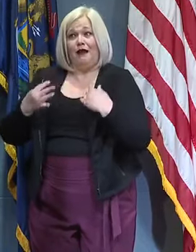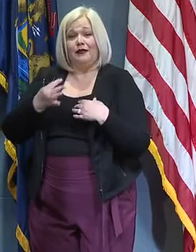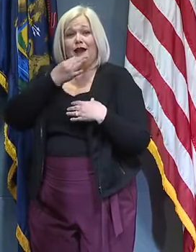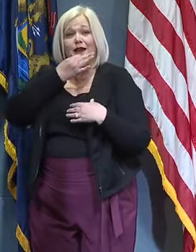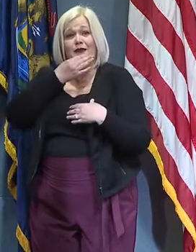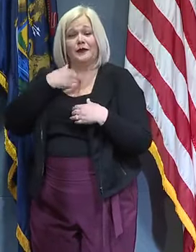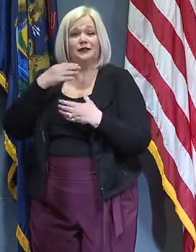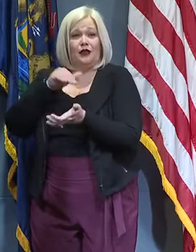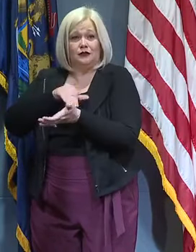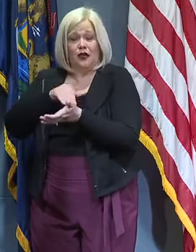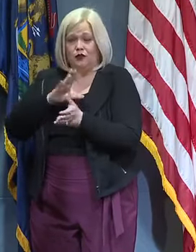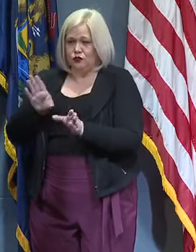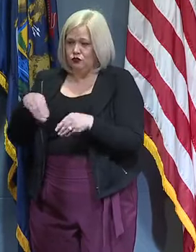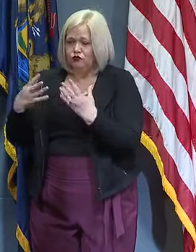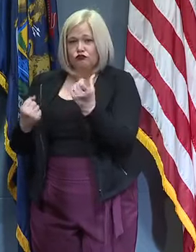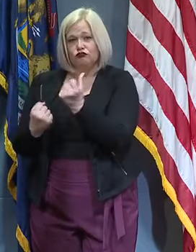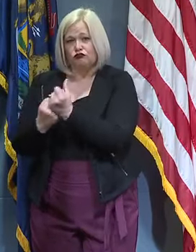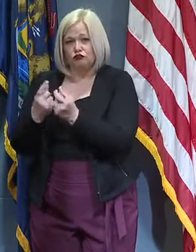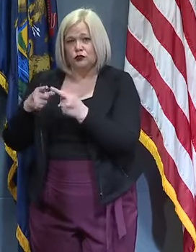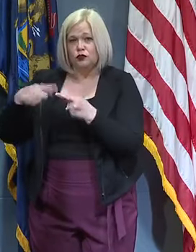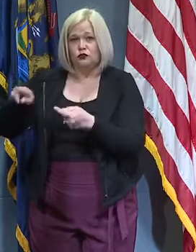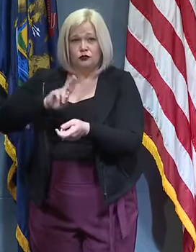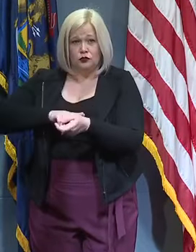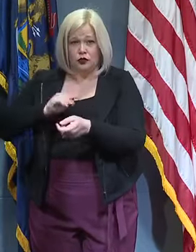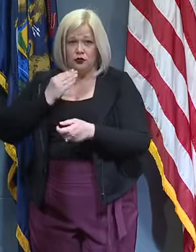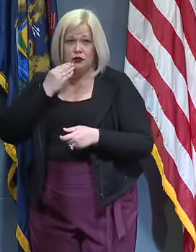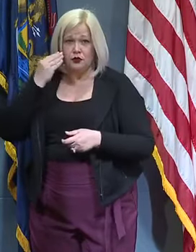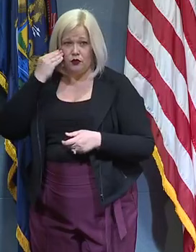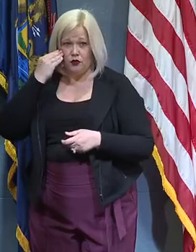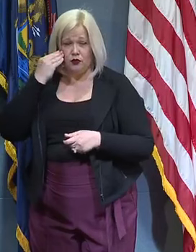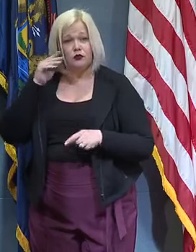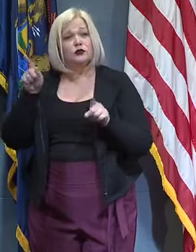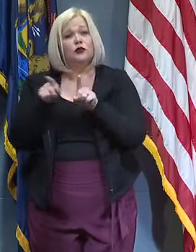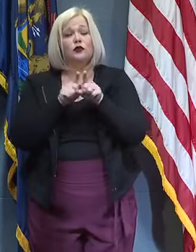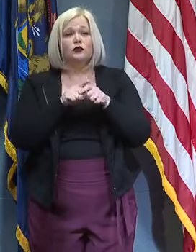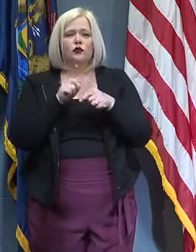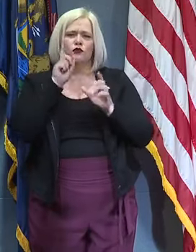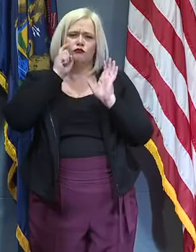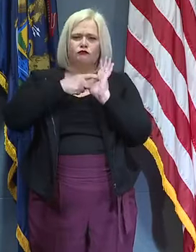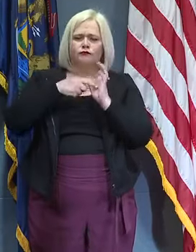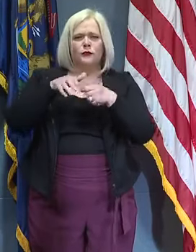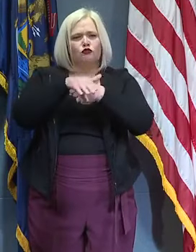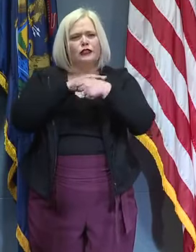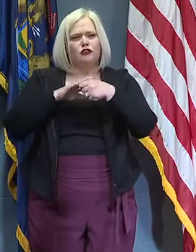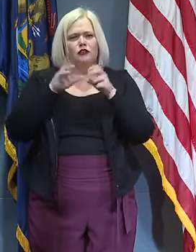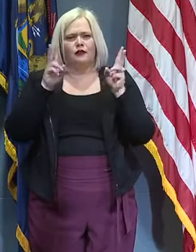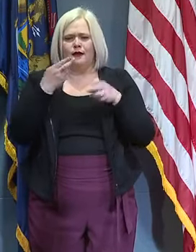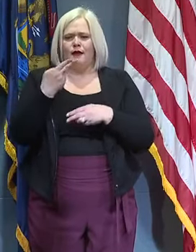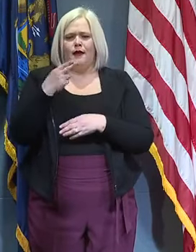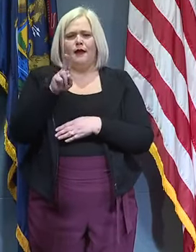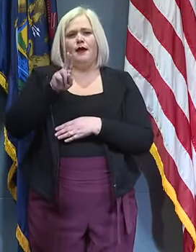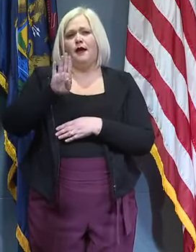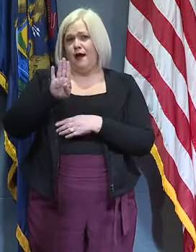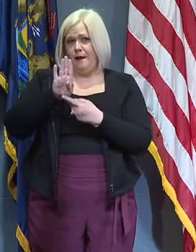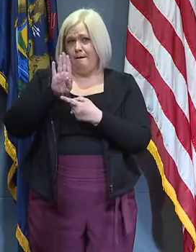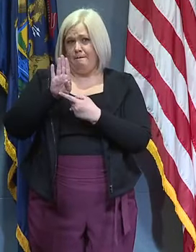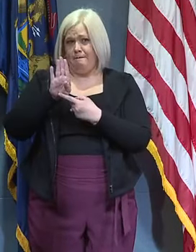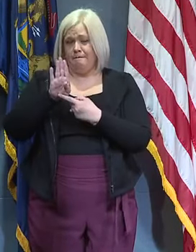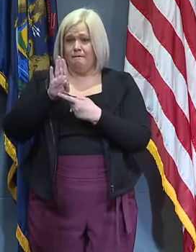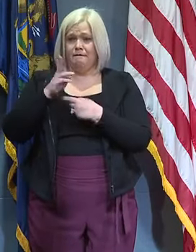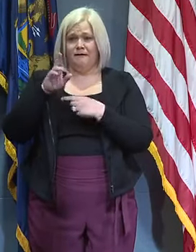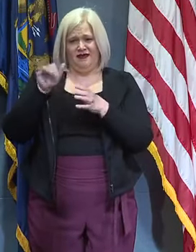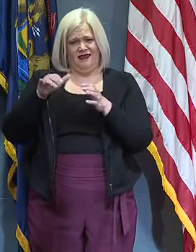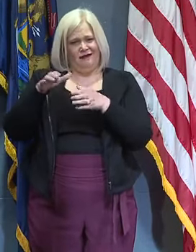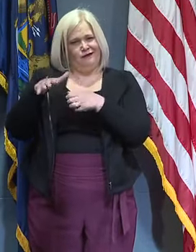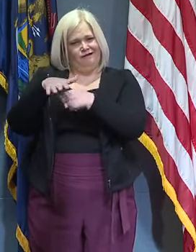provide assistance to these nursing homes. We've also identified regional hubs. These hubs have the protocols, the staffing, and